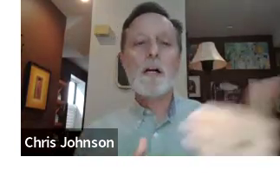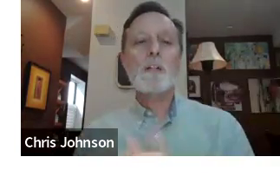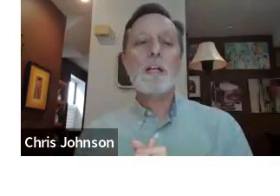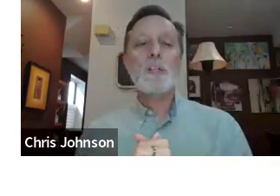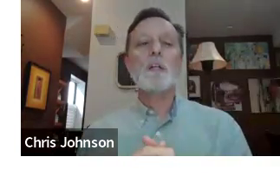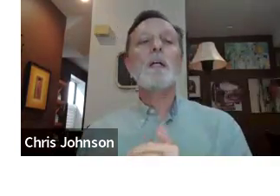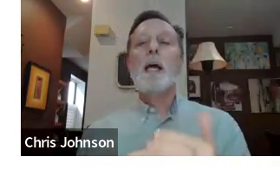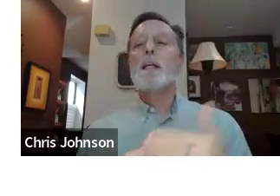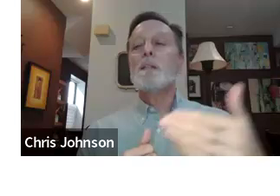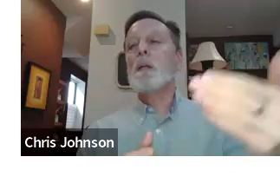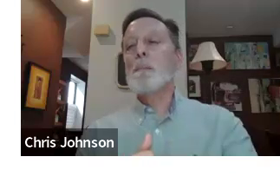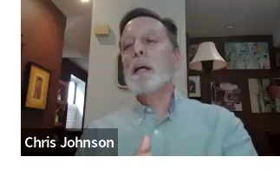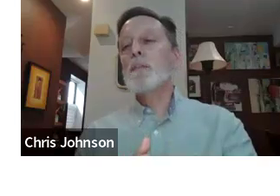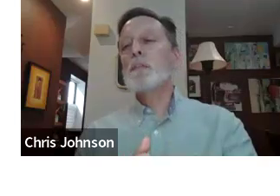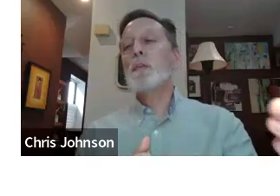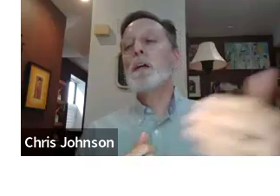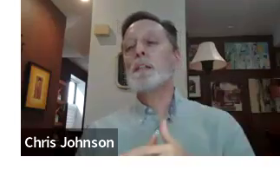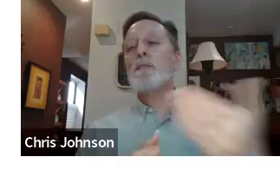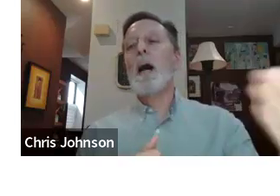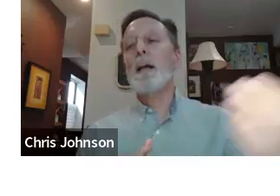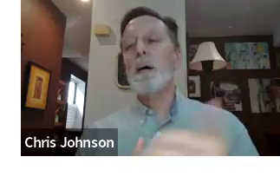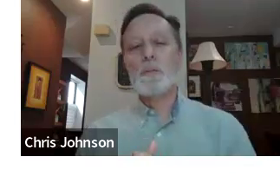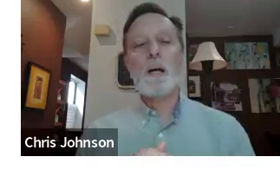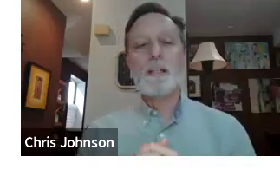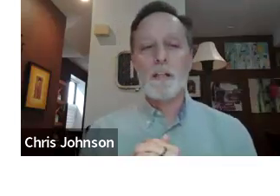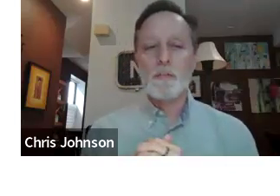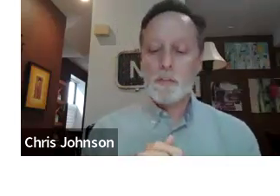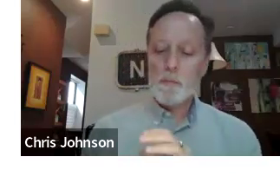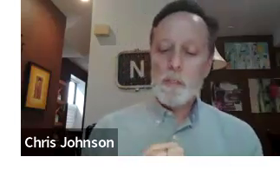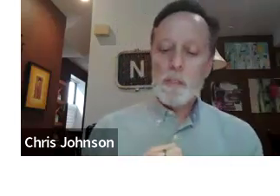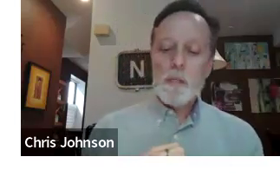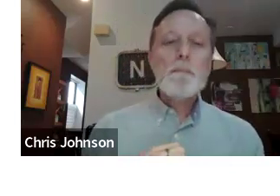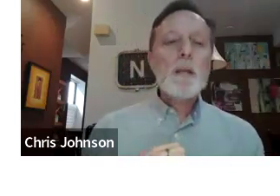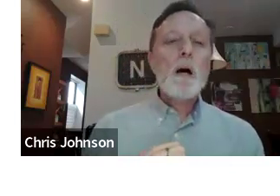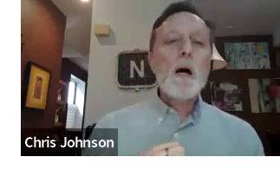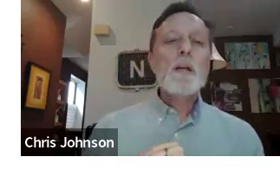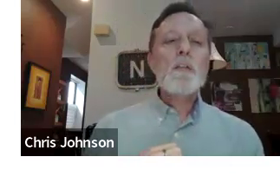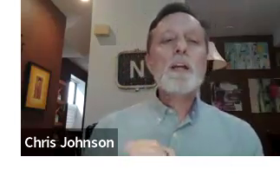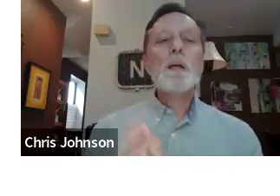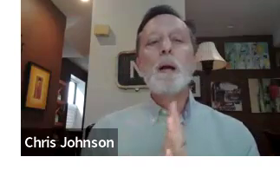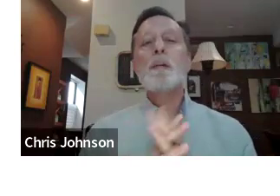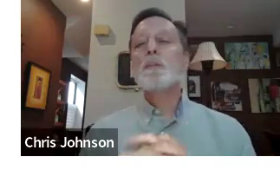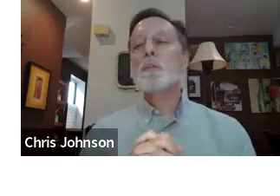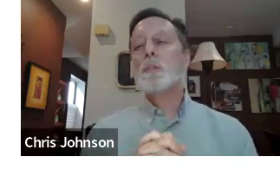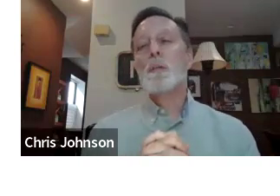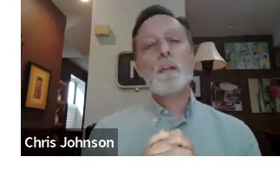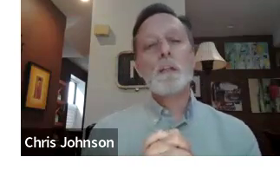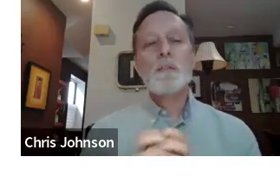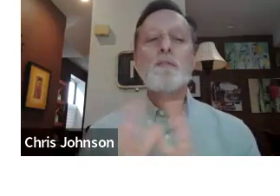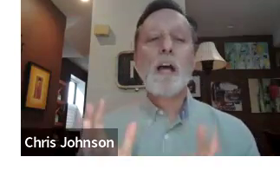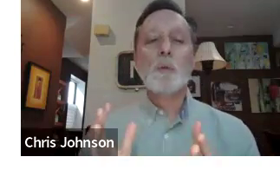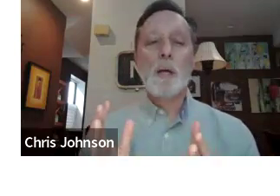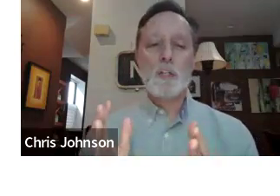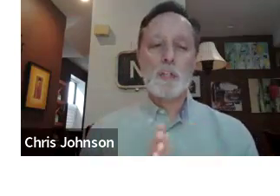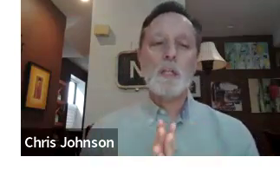about, you want to tell your agent, hey, am I covered for this? If not, how do I get covered? The other thing on property insurance that you want to